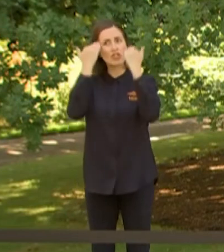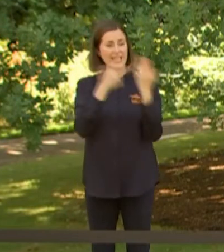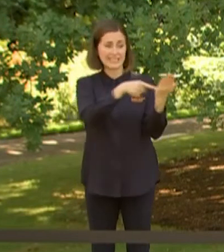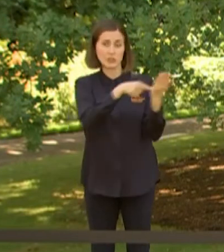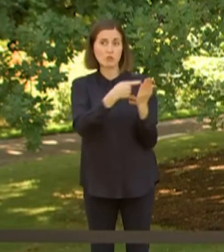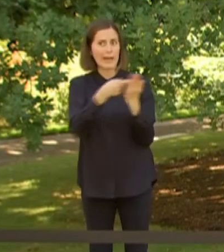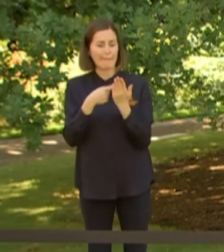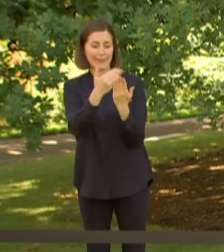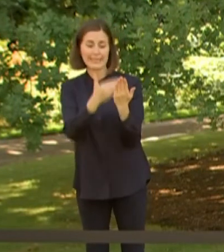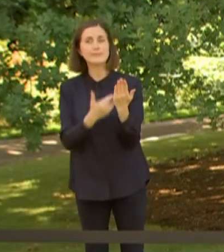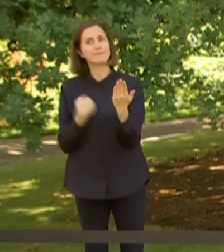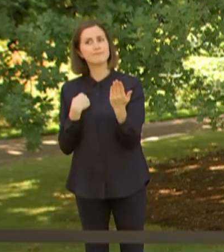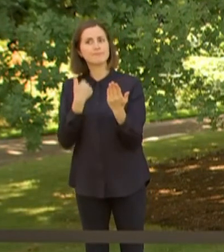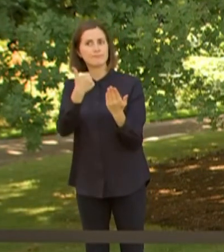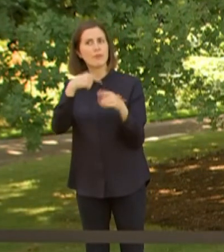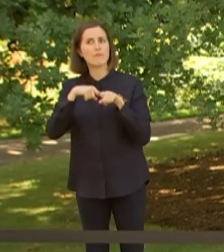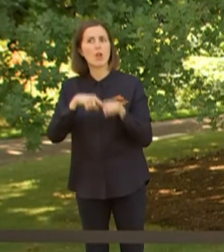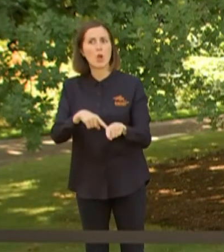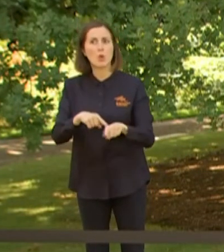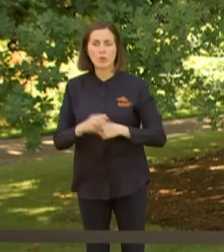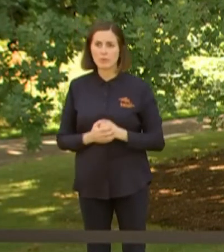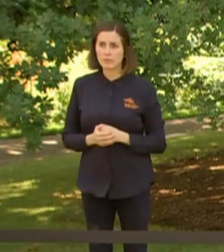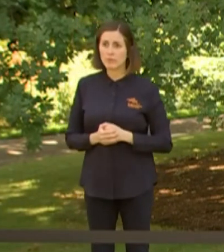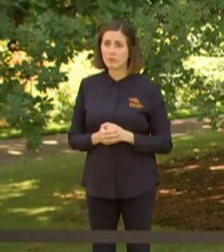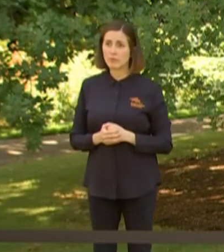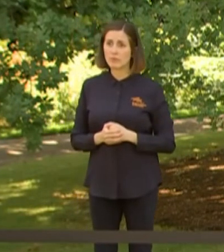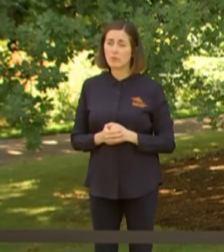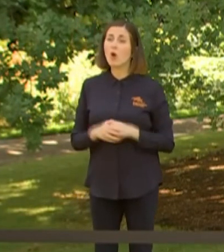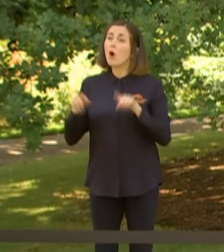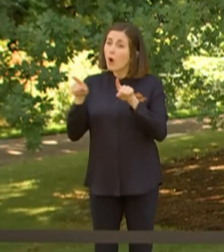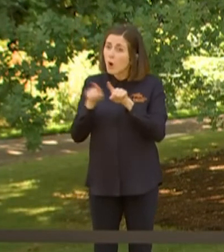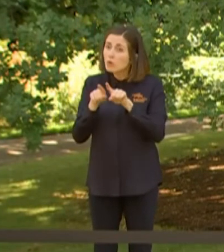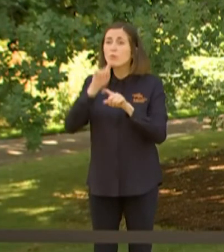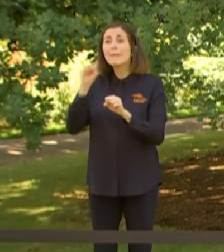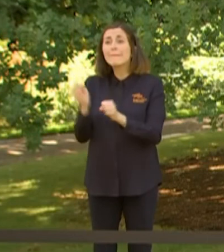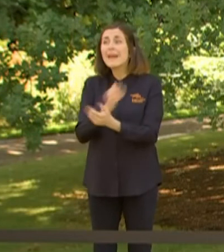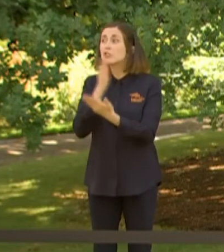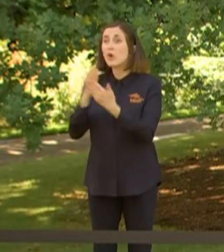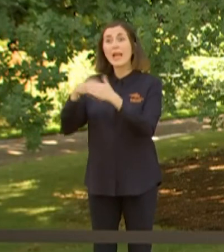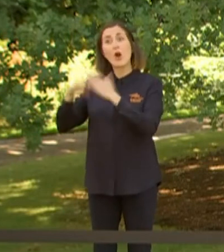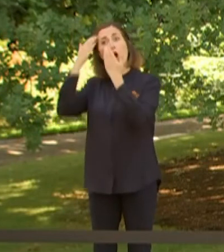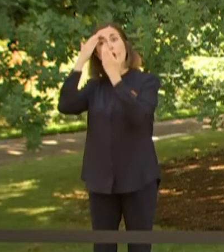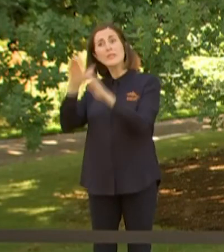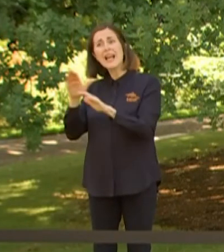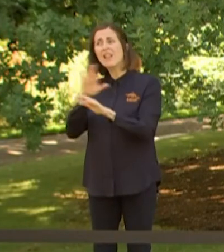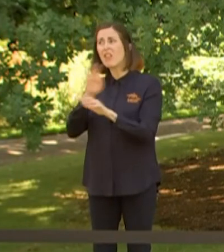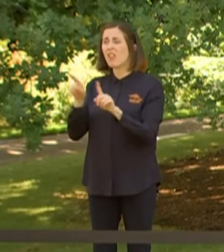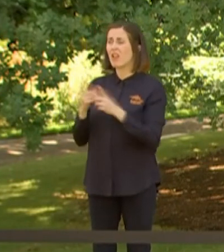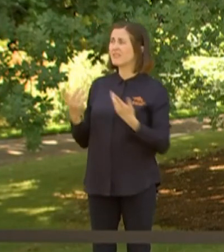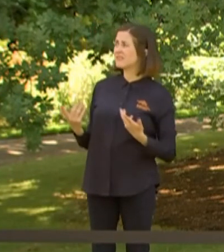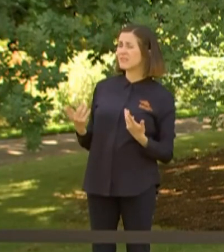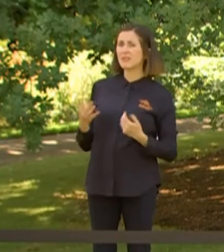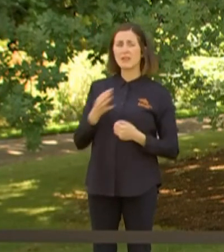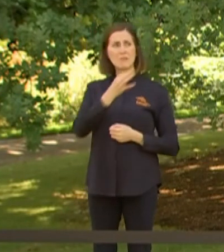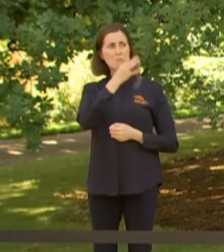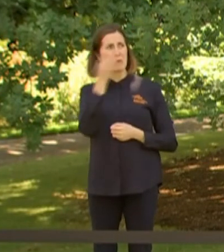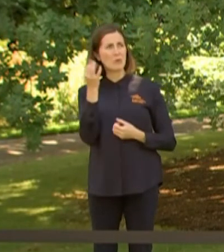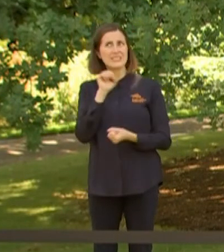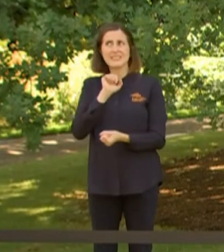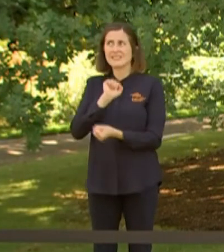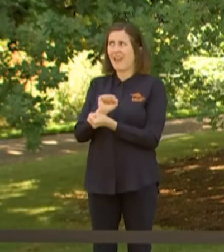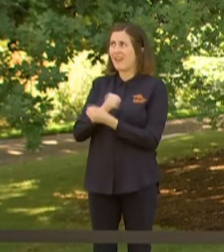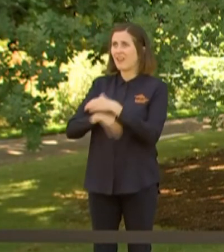Inquiry. We will also have improved experiences for people who are staying there. Although, as you'll see in the